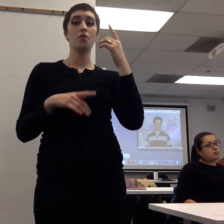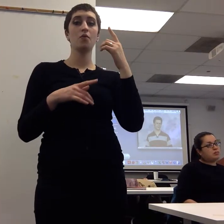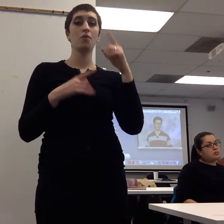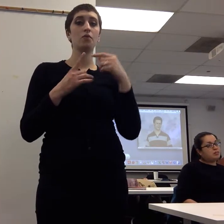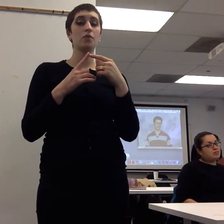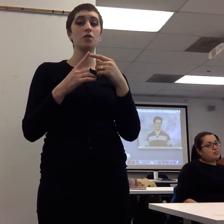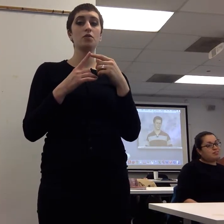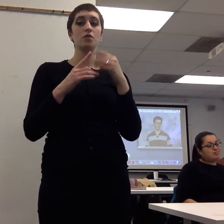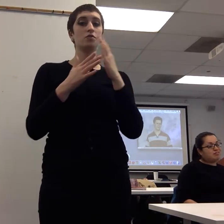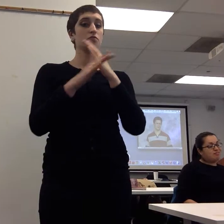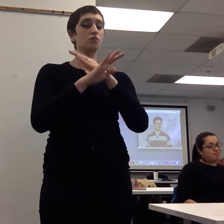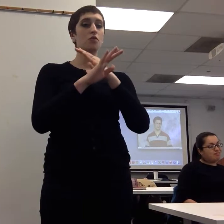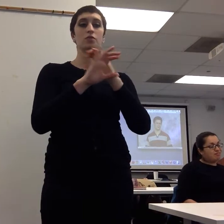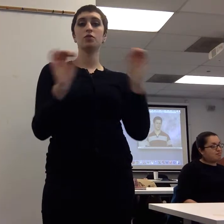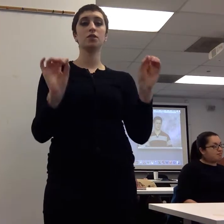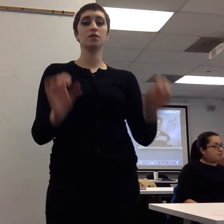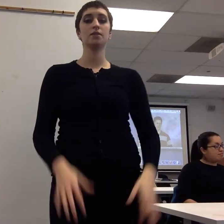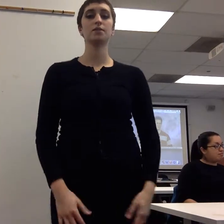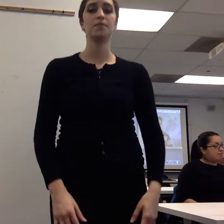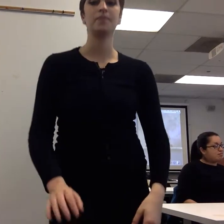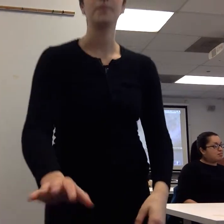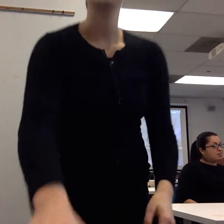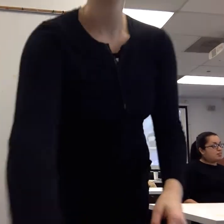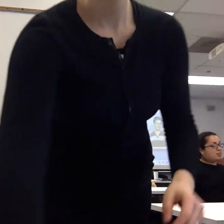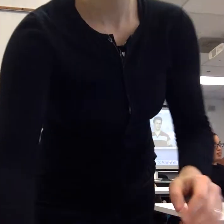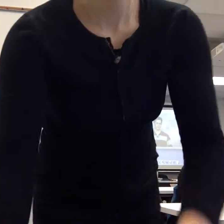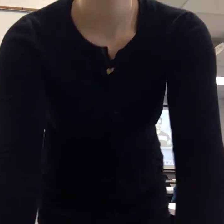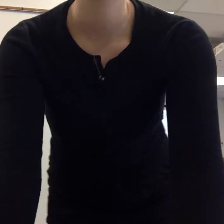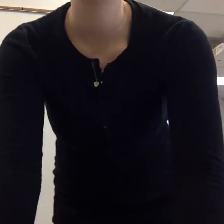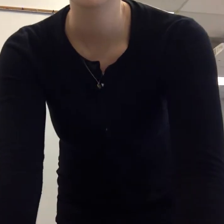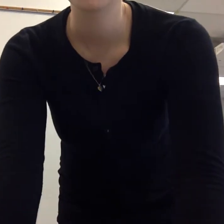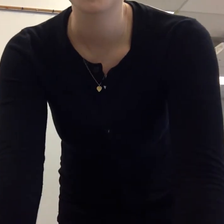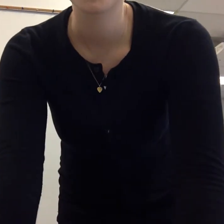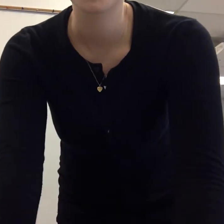Oh. Do you guys remember reading that in school? No?